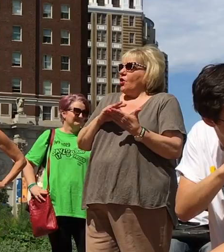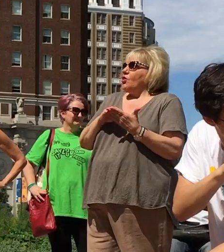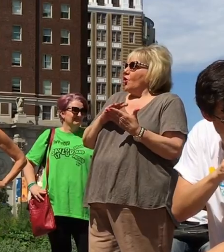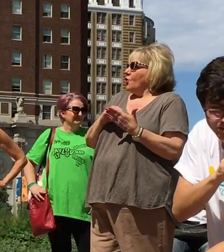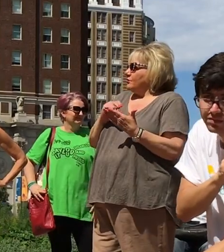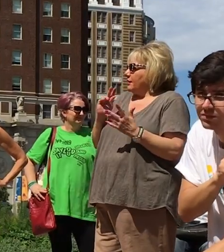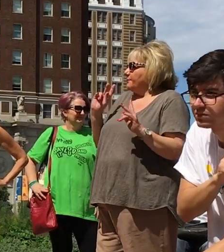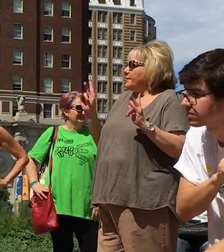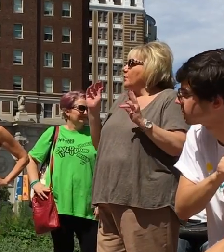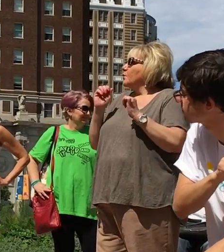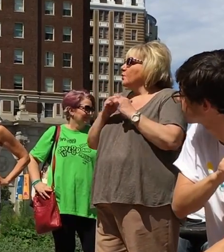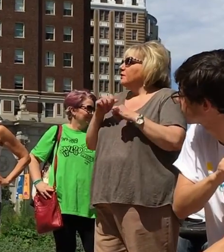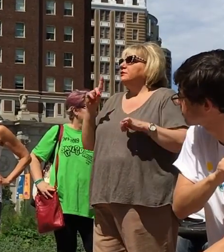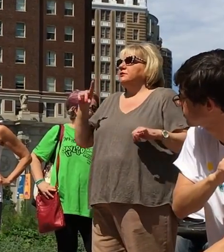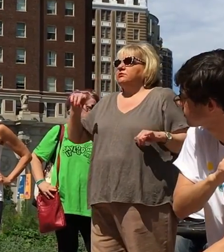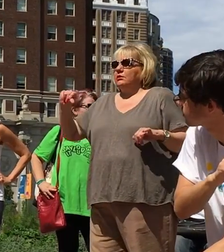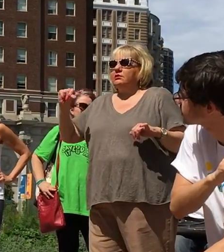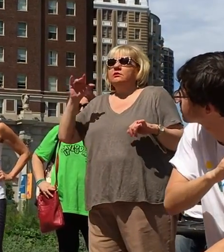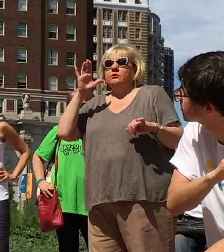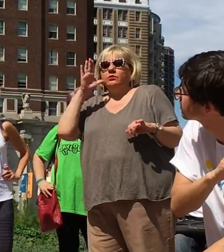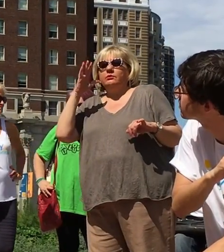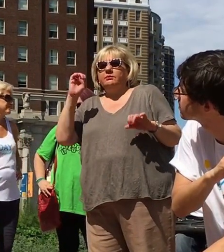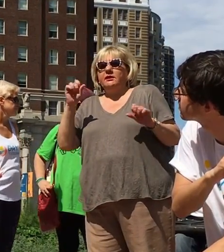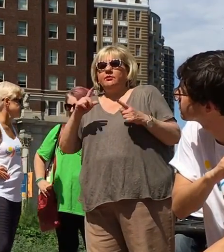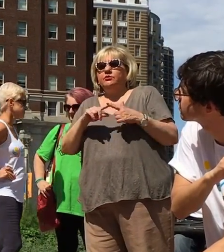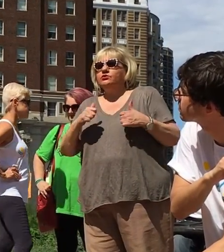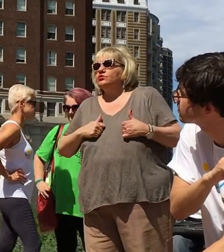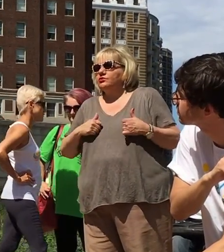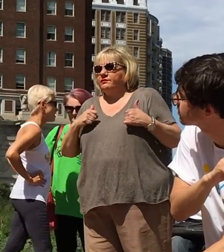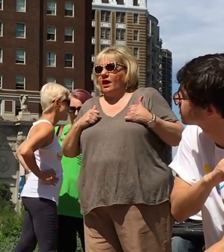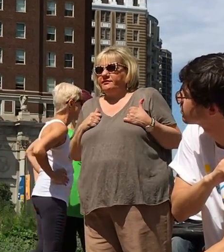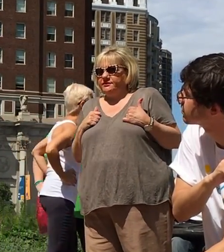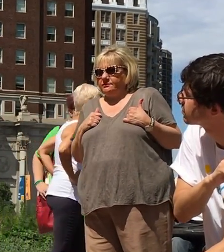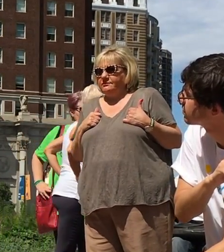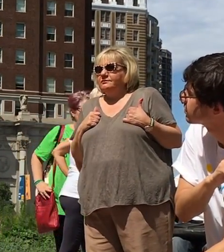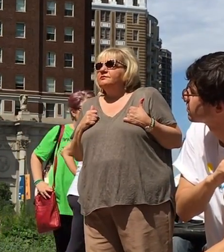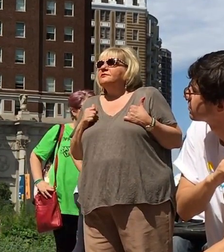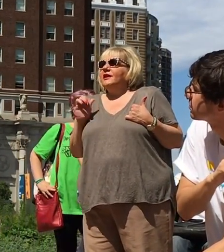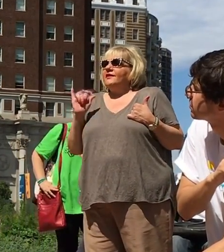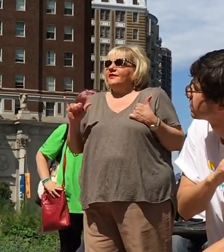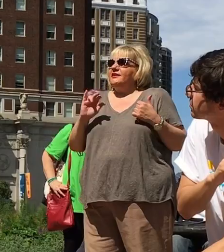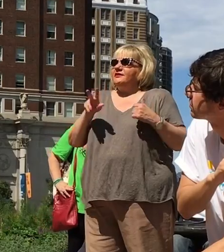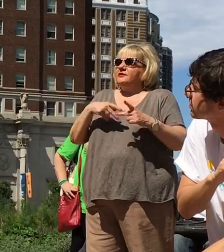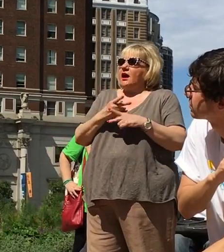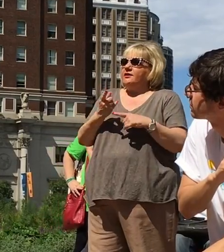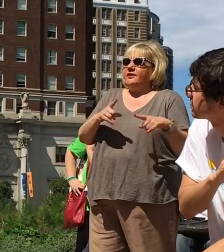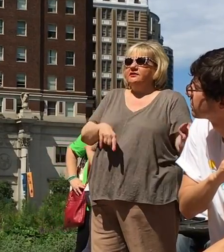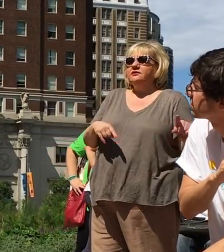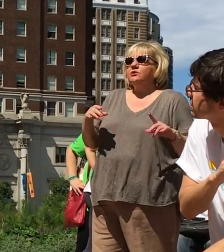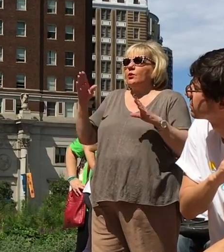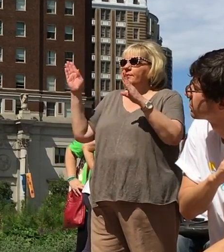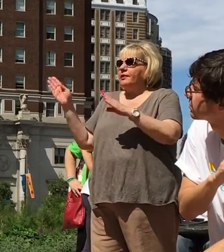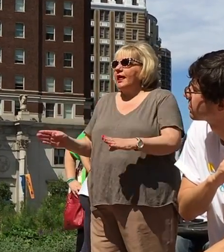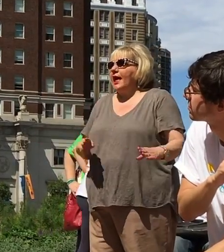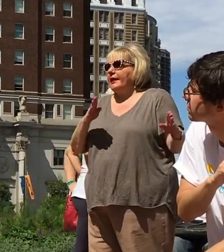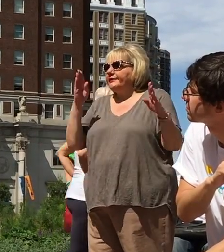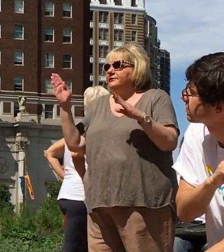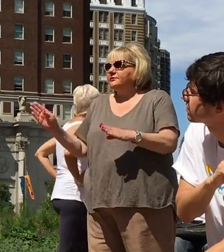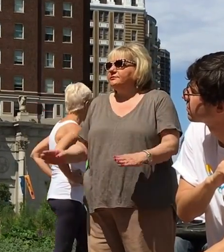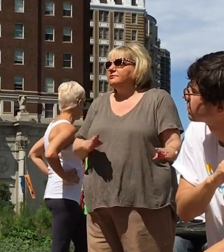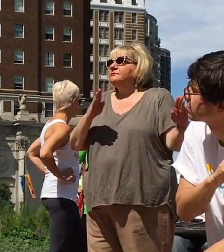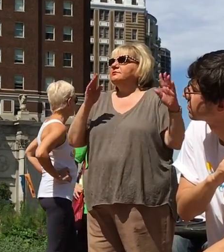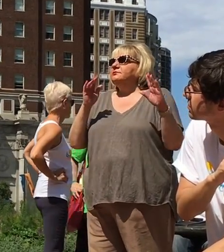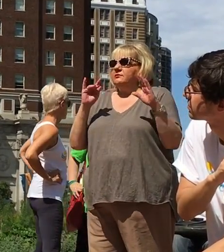with disabilities are going to be able to survive these events. And we need to have the planning and the preparation done in such a